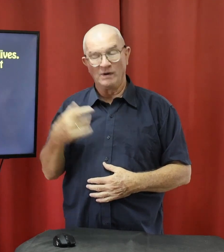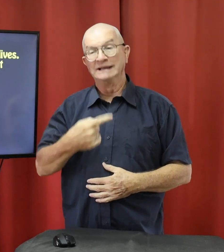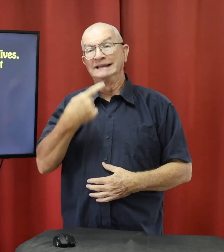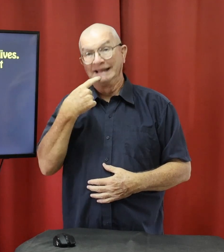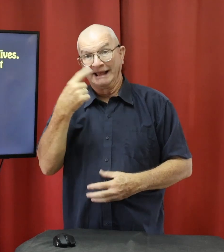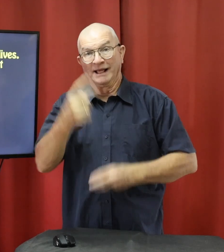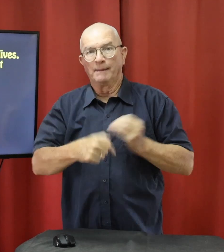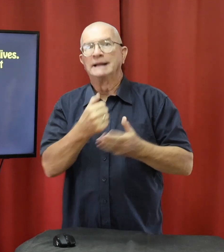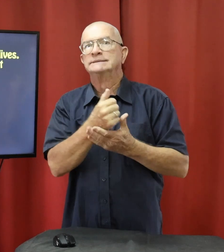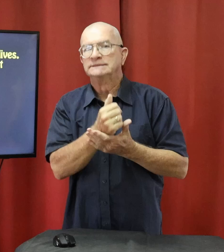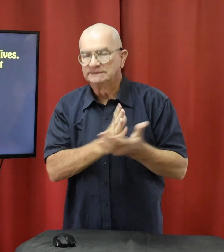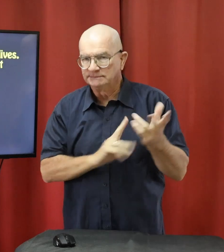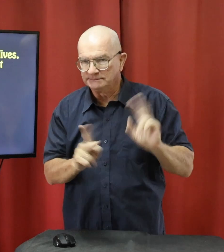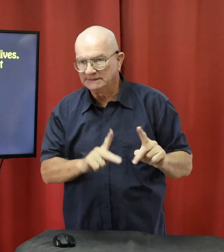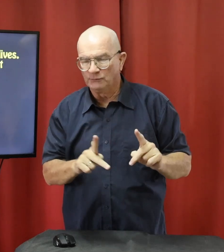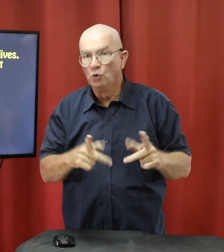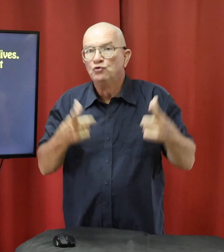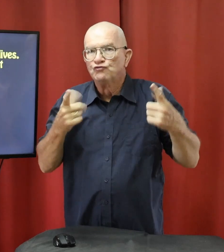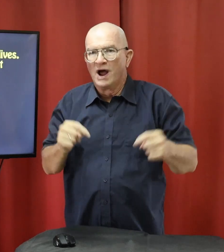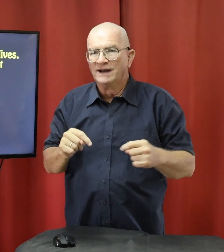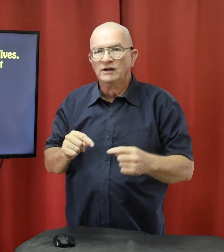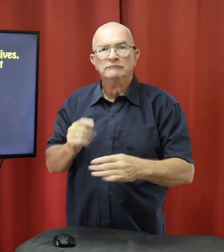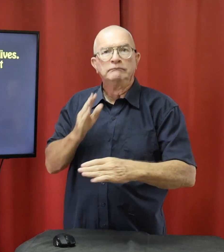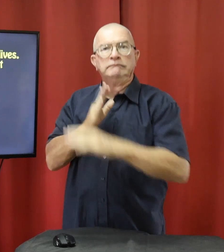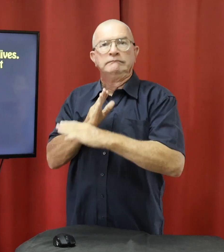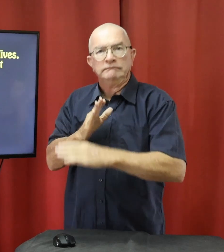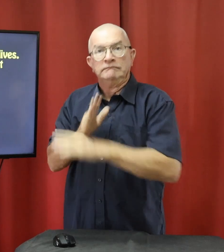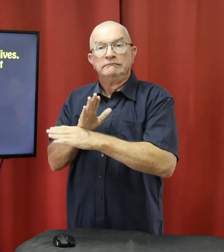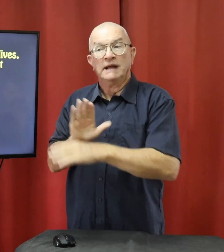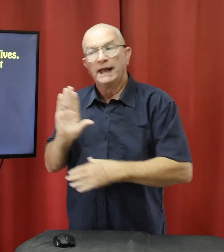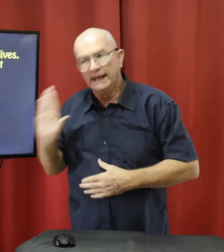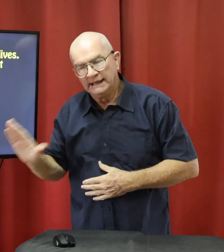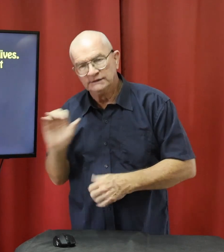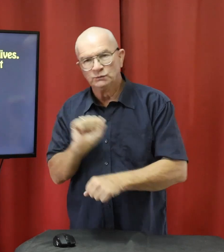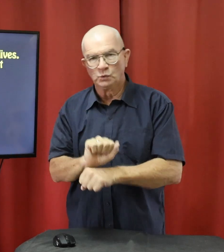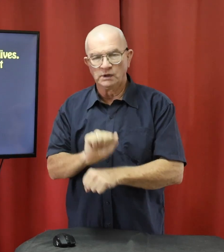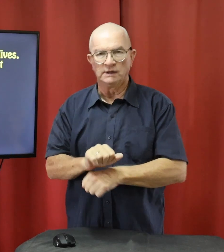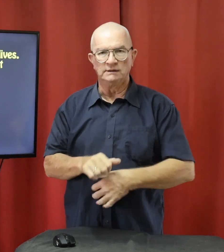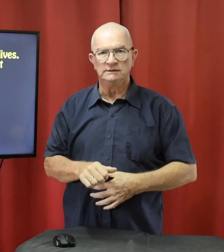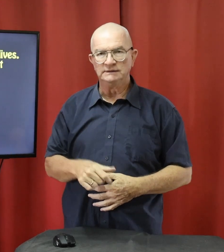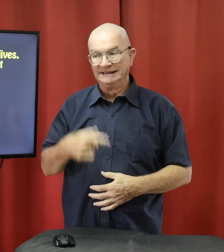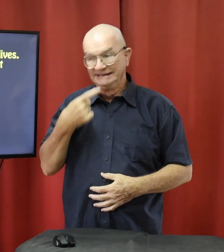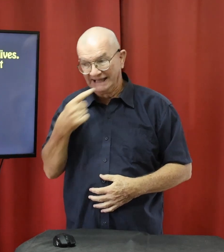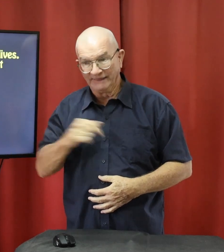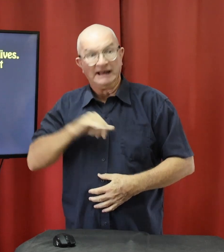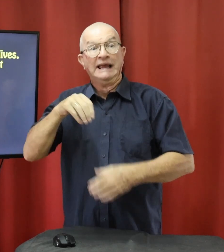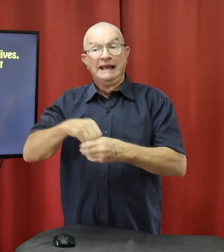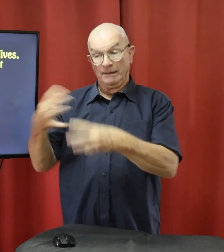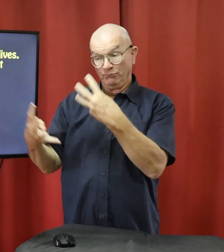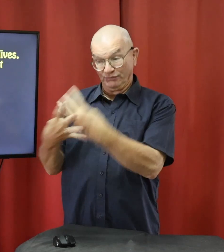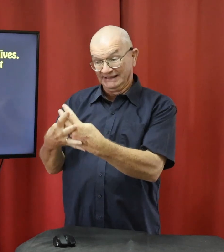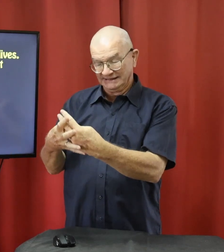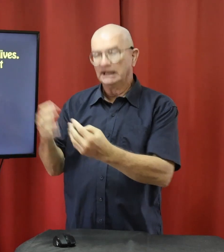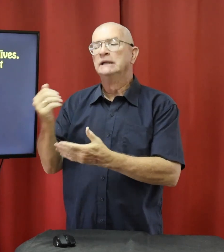Remember, Paul before tells about some people who were blocking his work. And even in